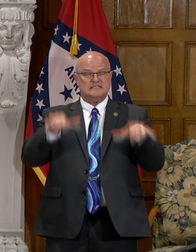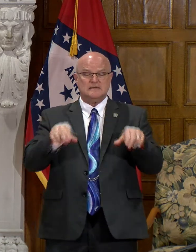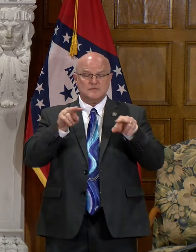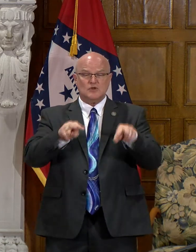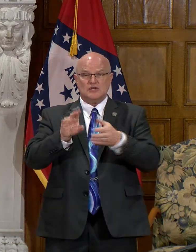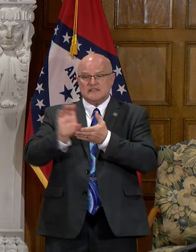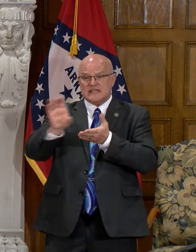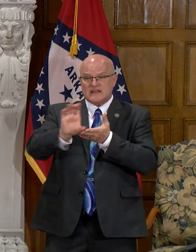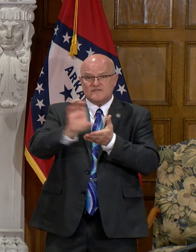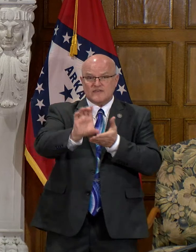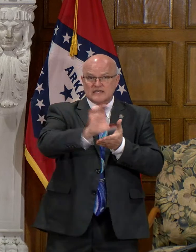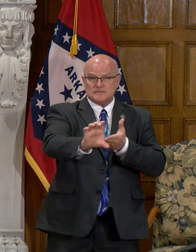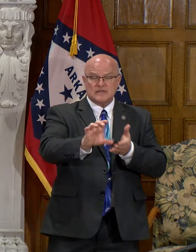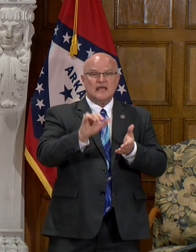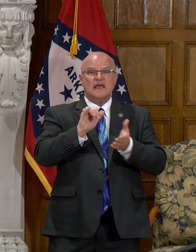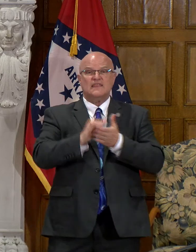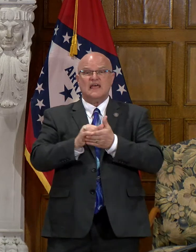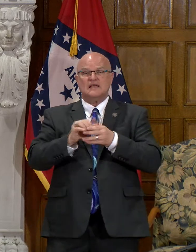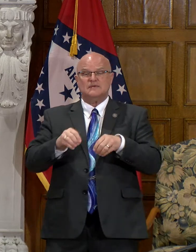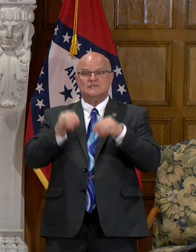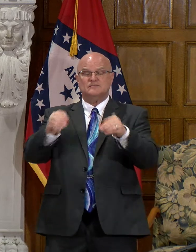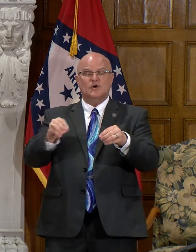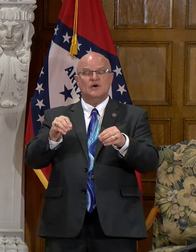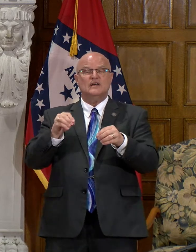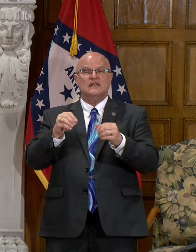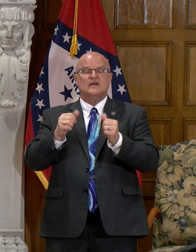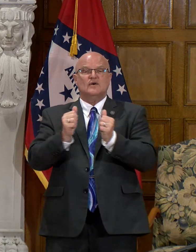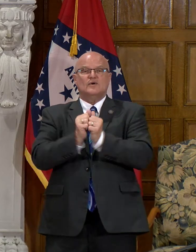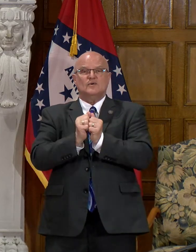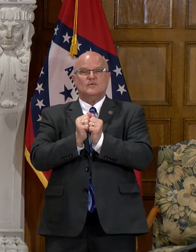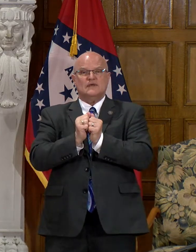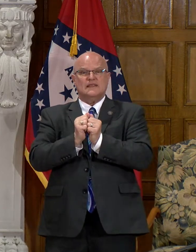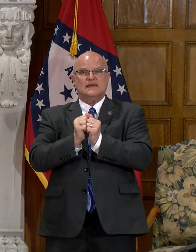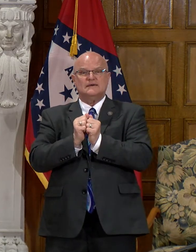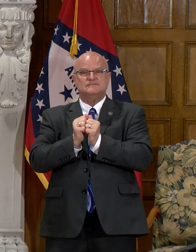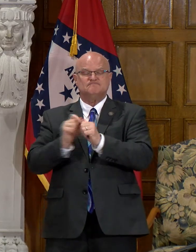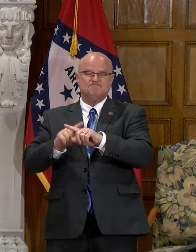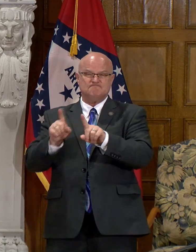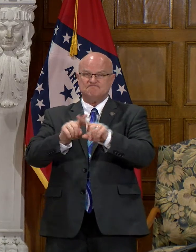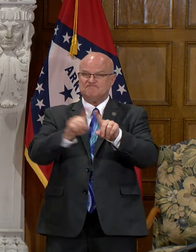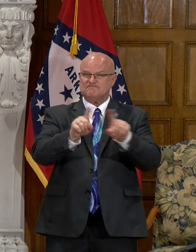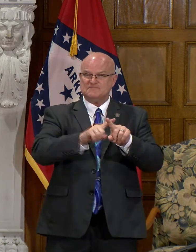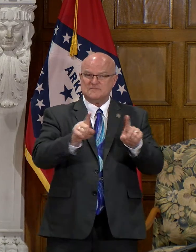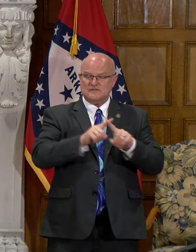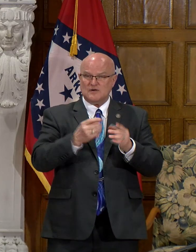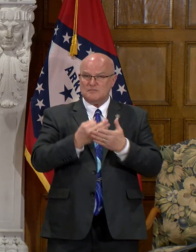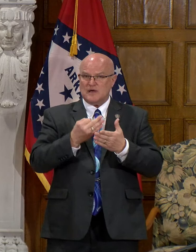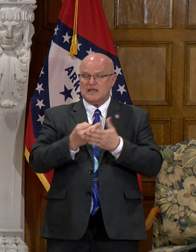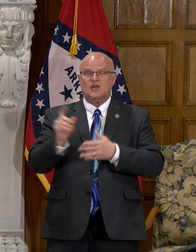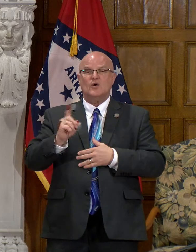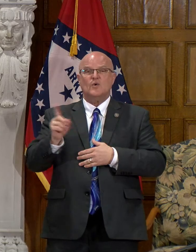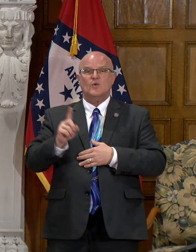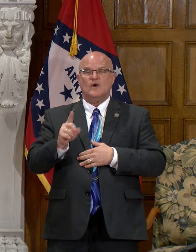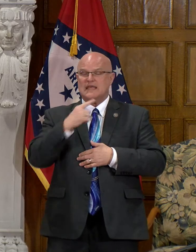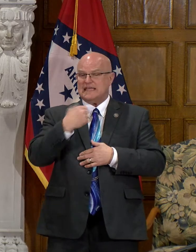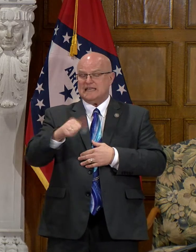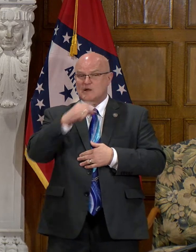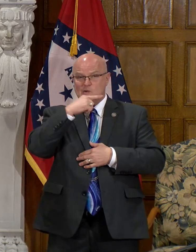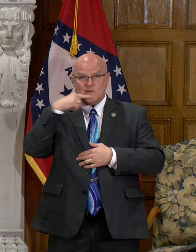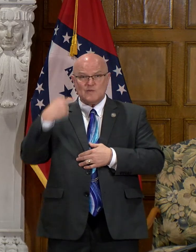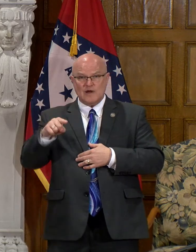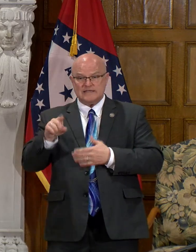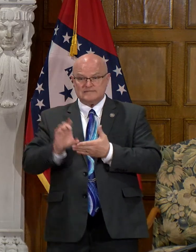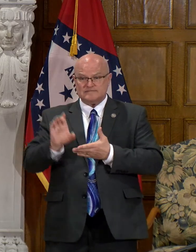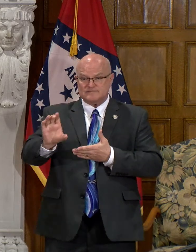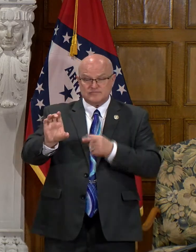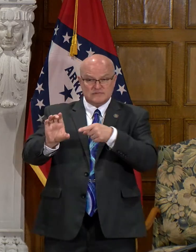the investments that have been placed of their fiduciary funds and whether there's any Russian assets